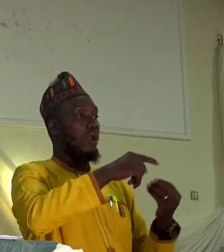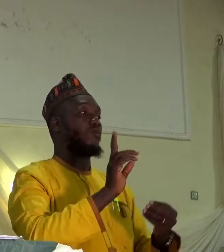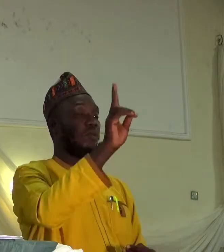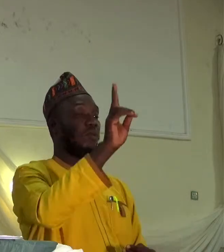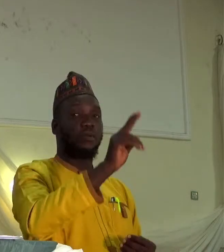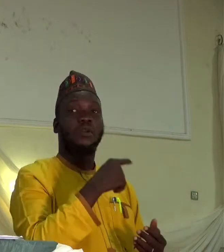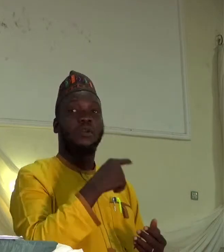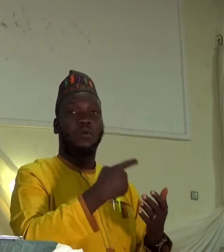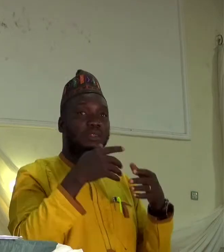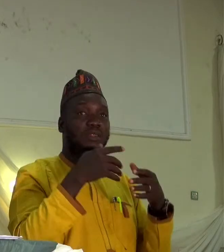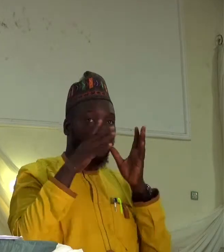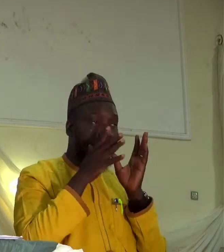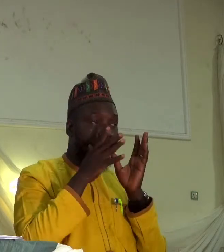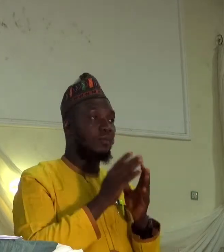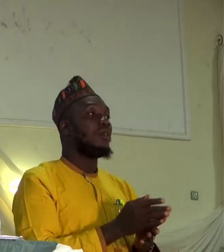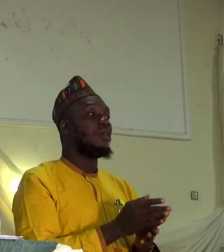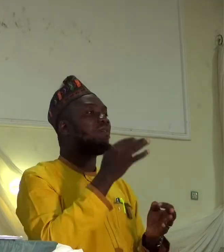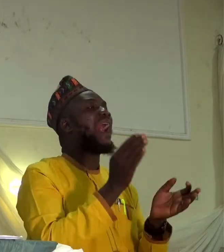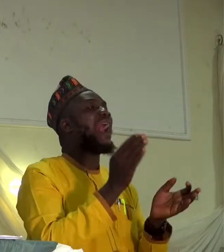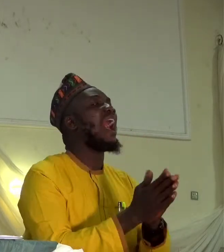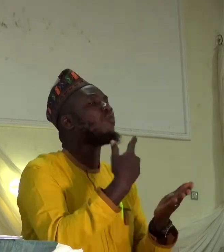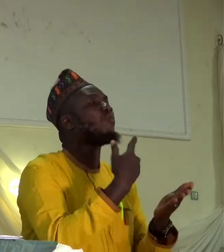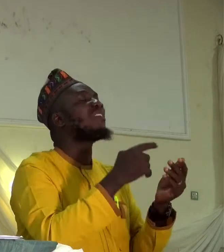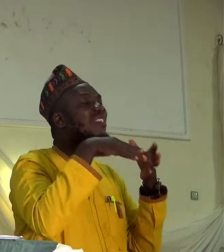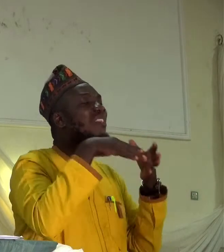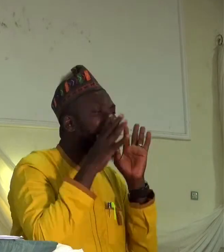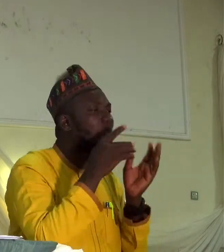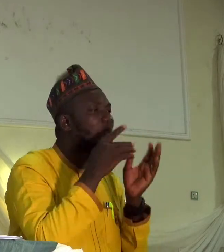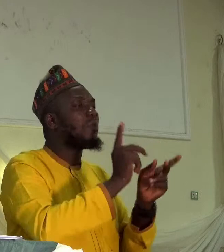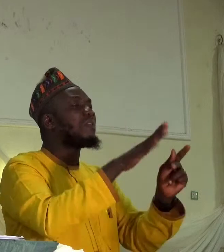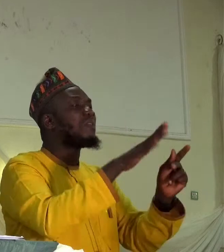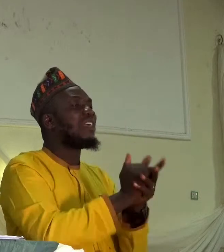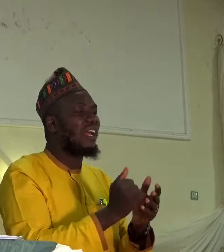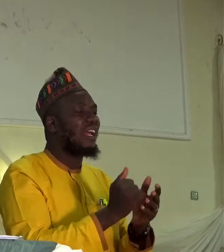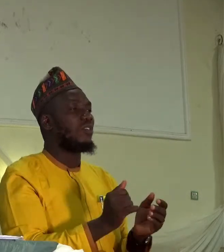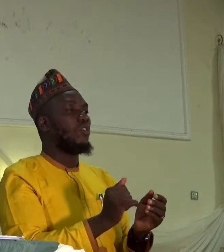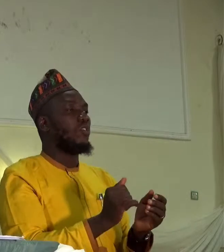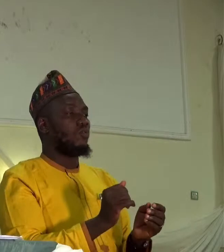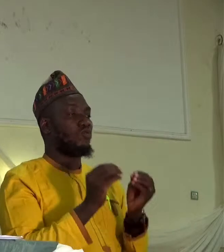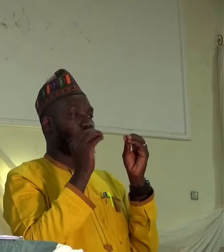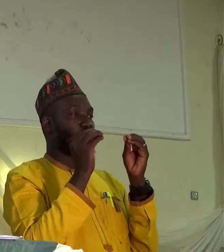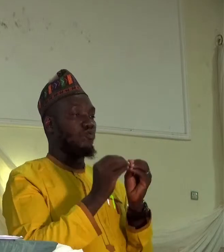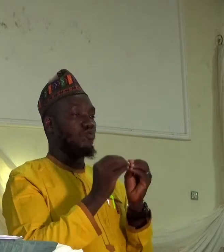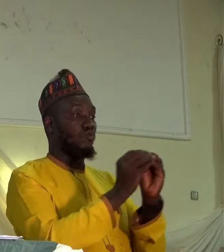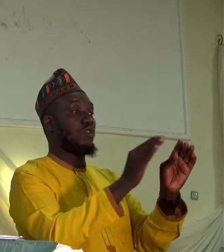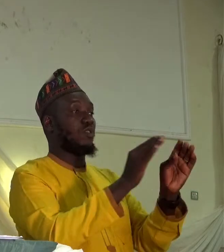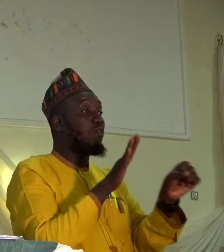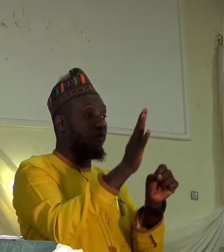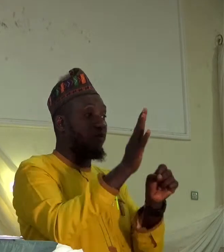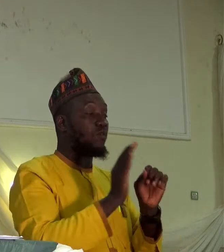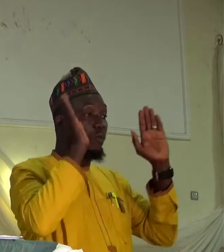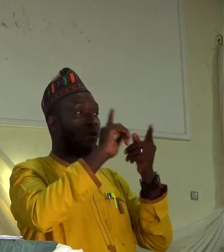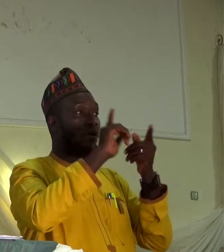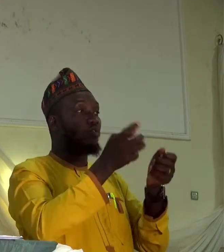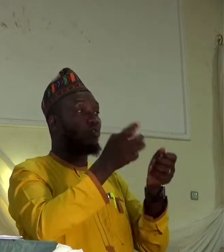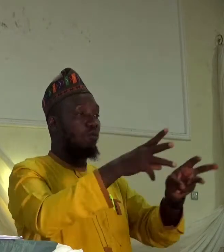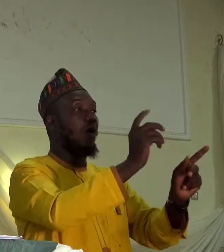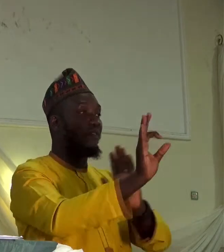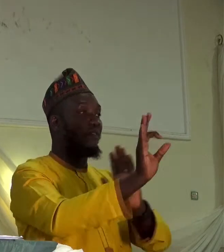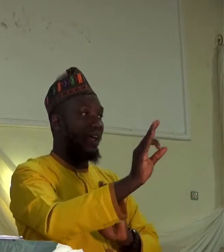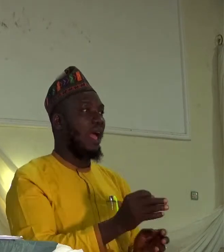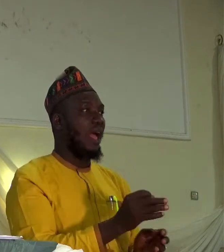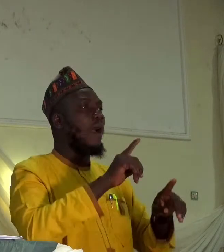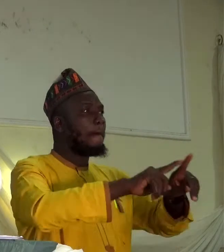ask you today, everyone will say Islam means total and unconditional submission to the will of Allah, the Lord of the worlds. Who do you know what he said here? But the